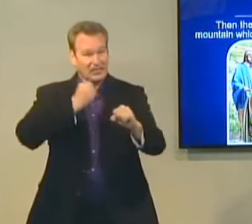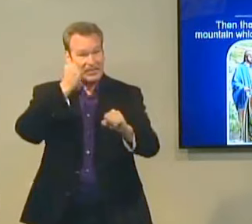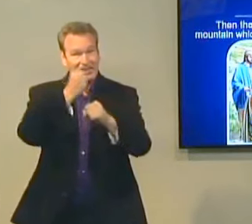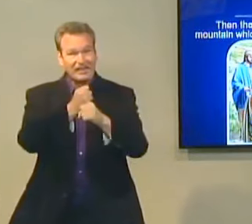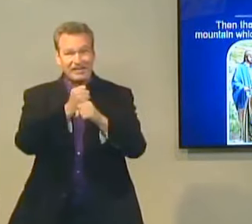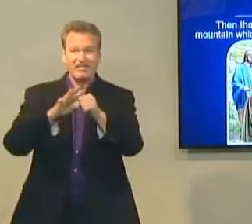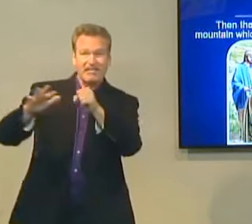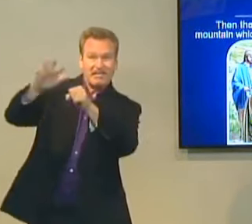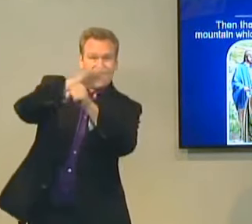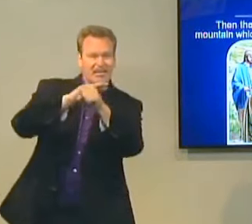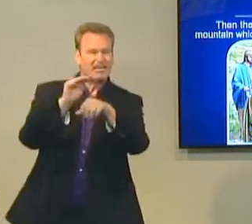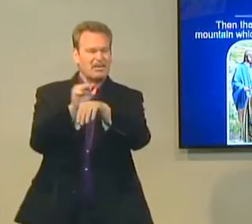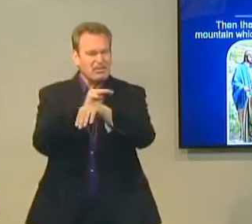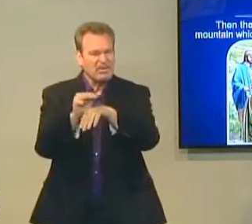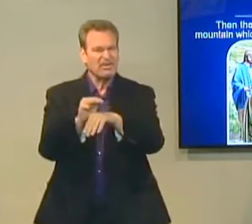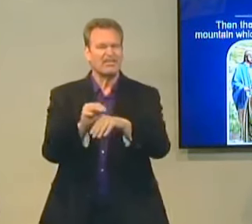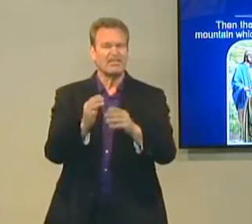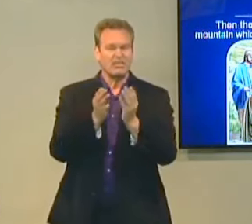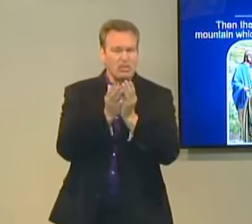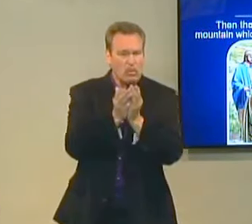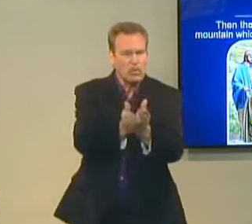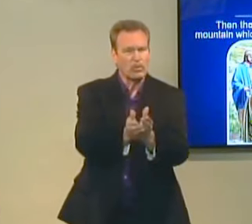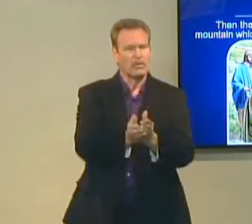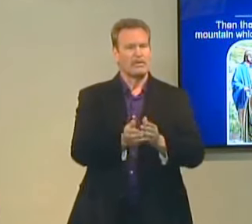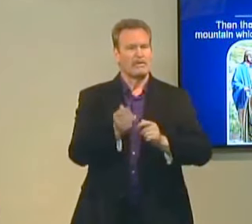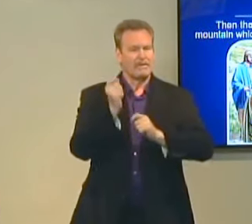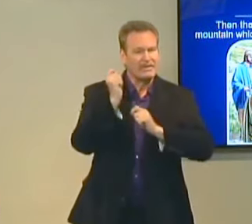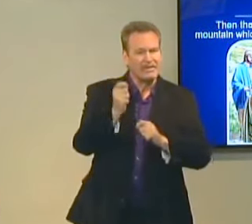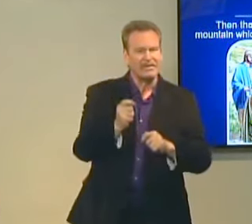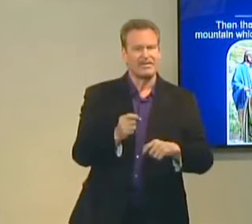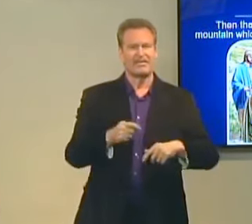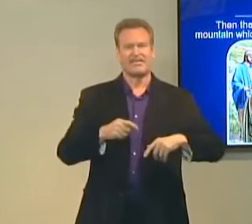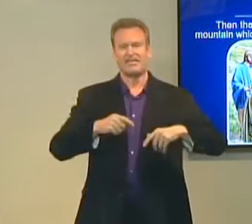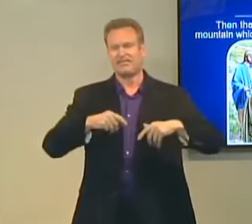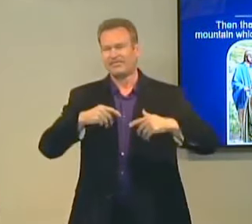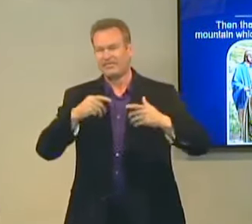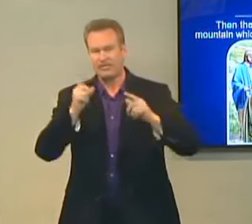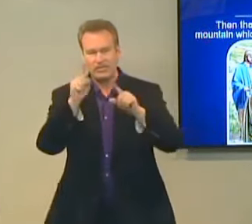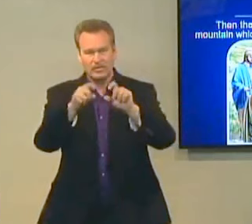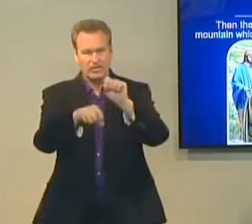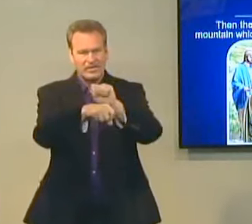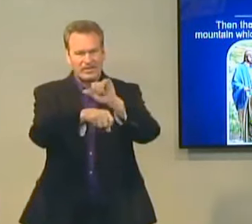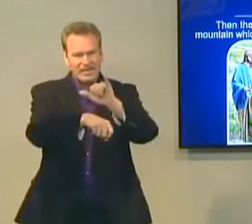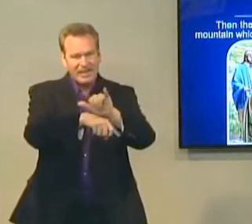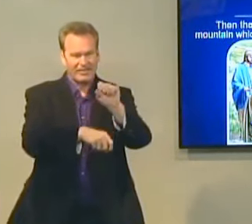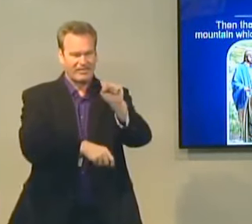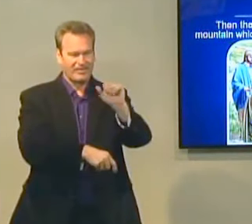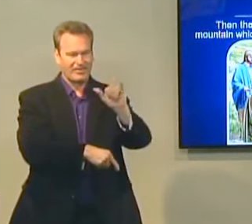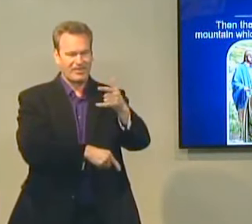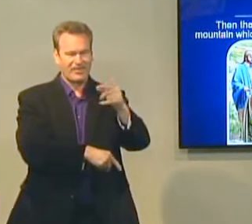That he would be. fished with them.